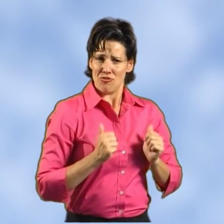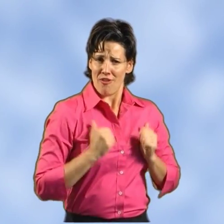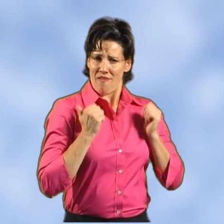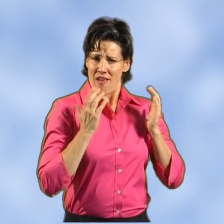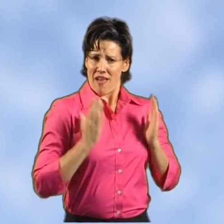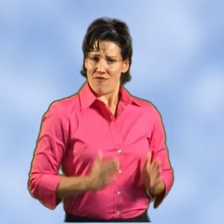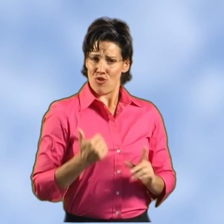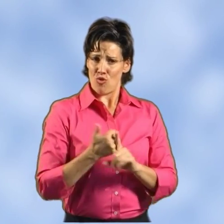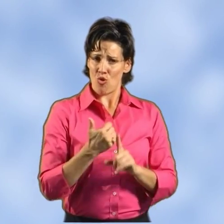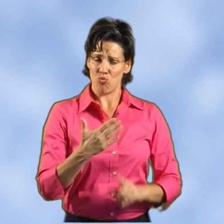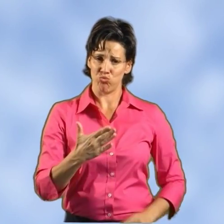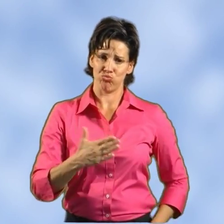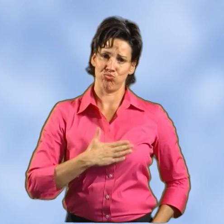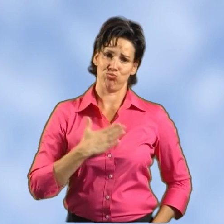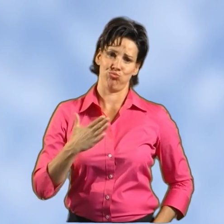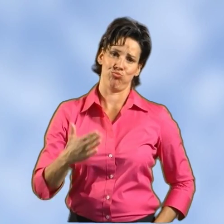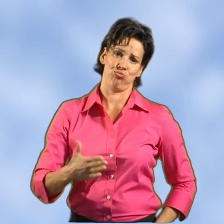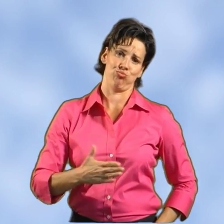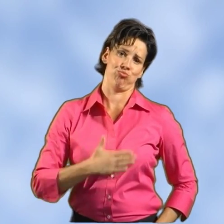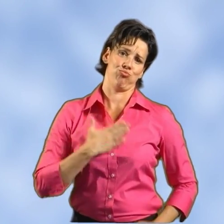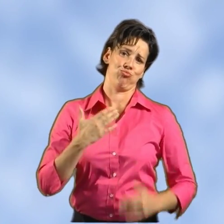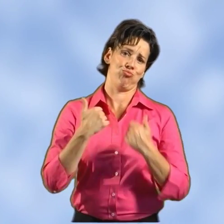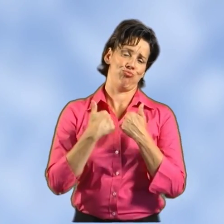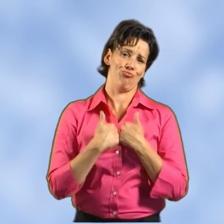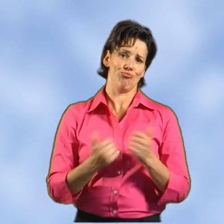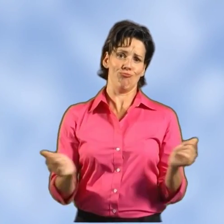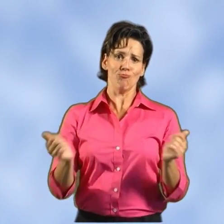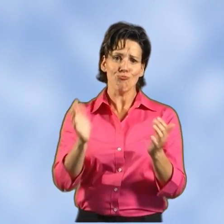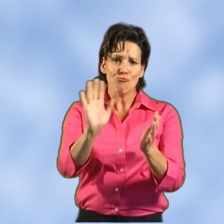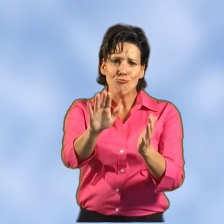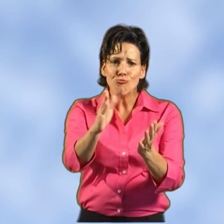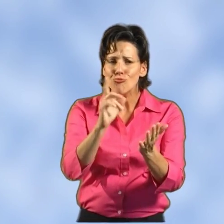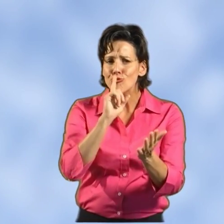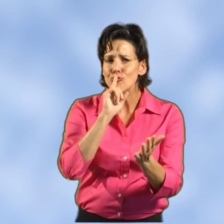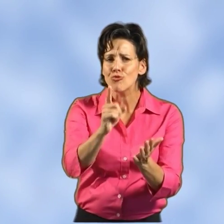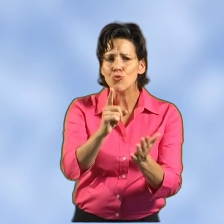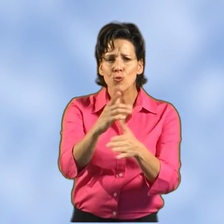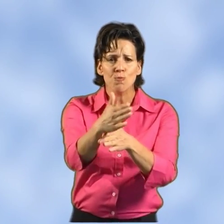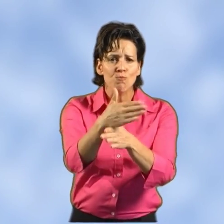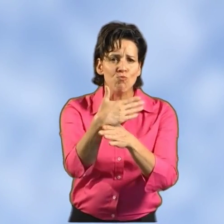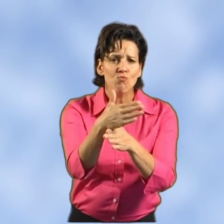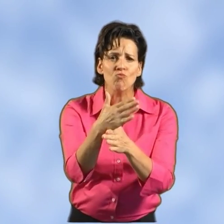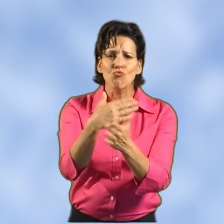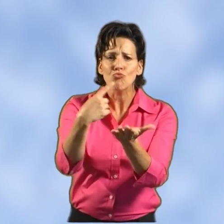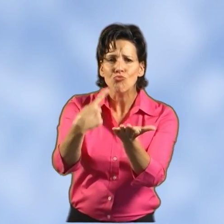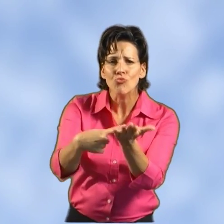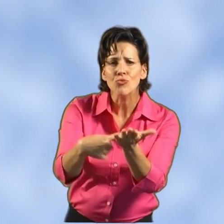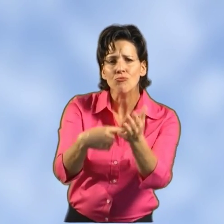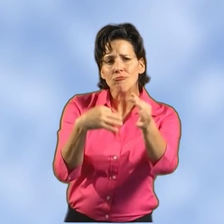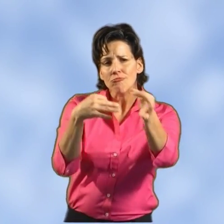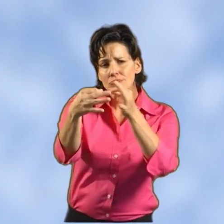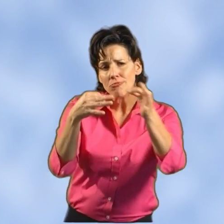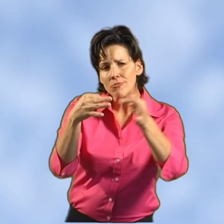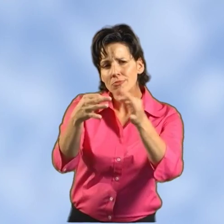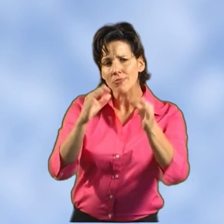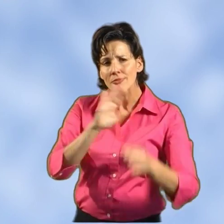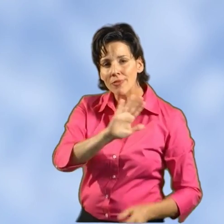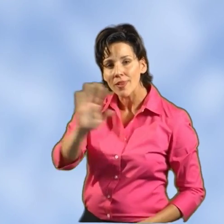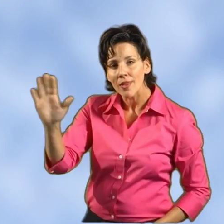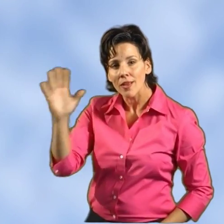often welcome the opportunity to talk about their experience, and maybe even more so with deaf